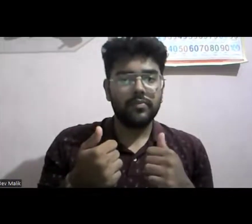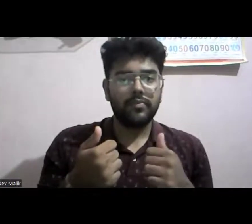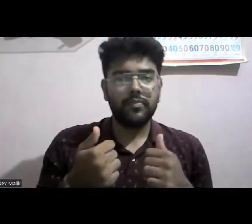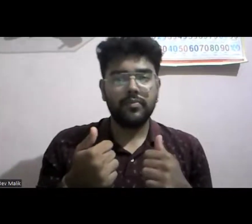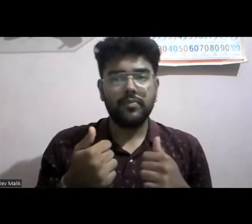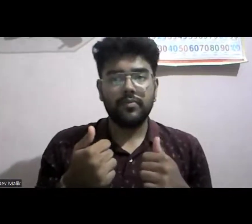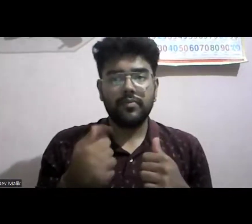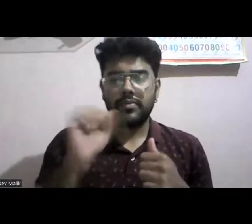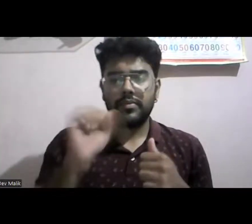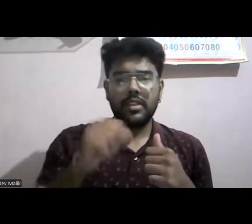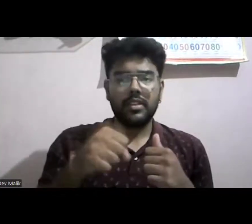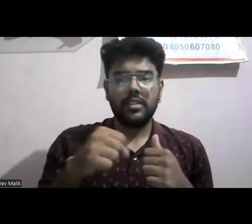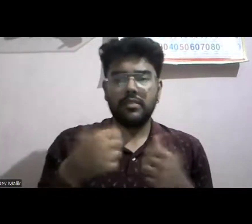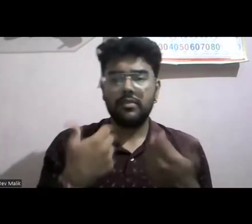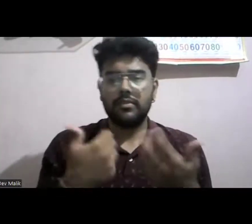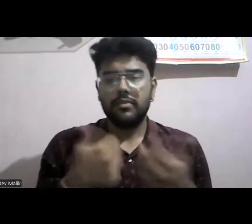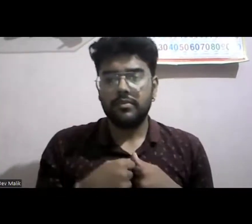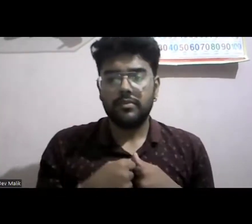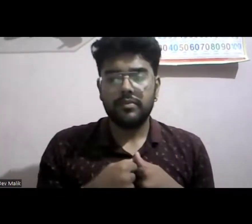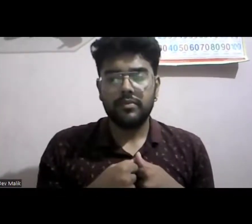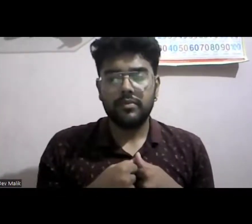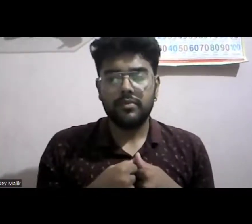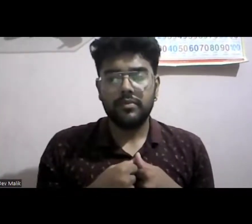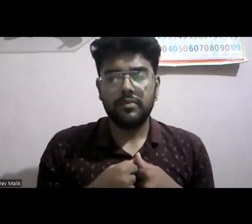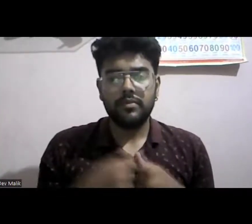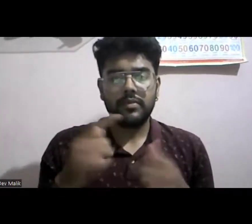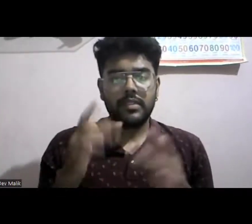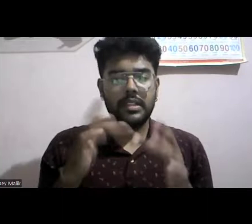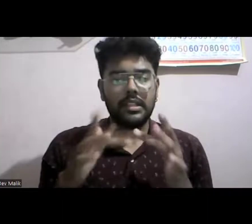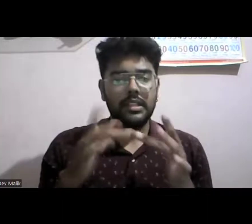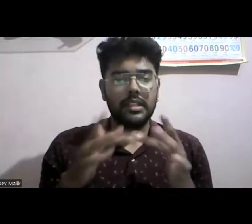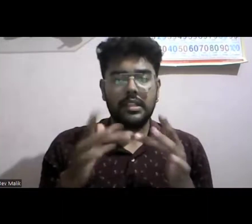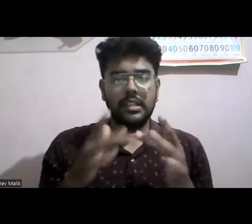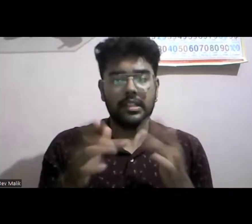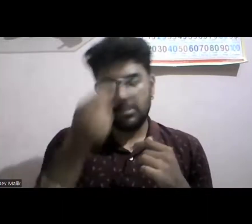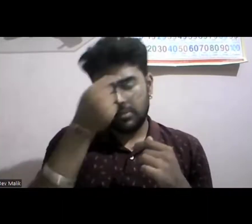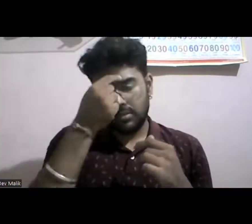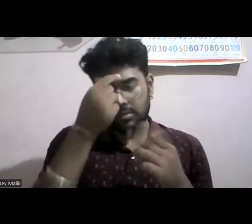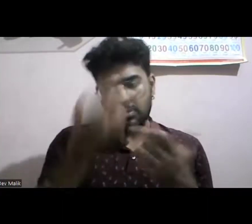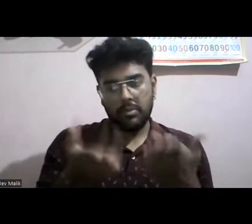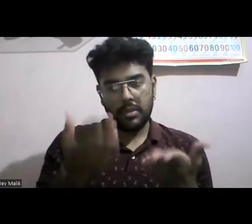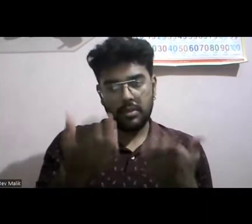Yes, Mansi. Yes. Yeah, I think there was an internet glitch. I don't know.